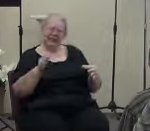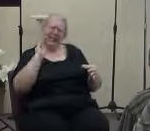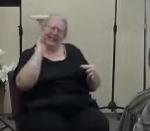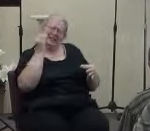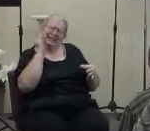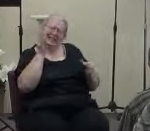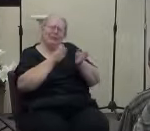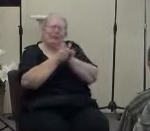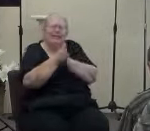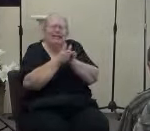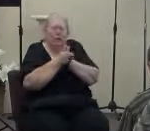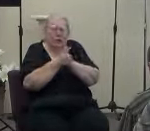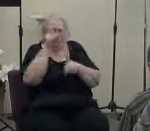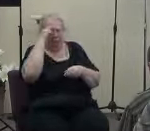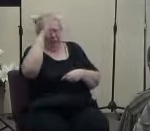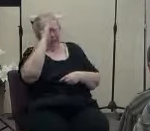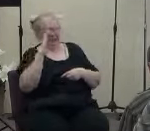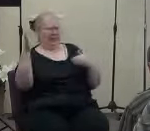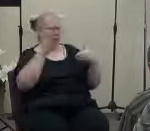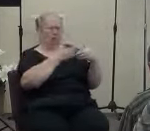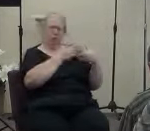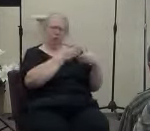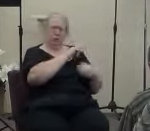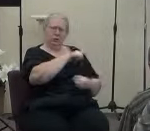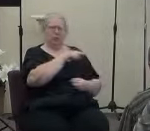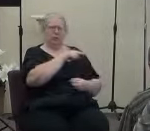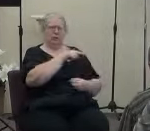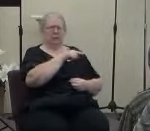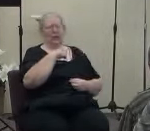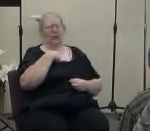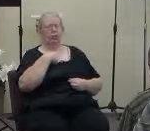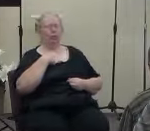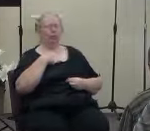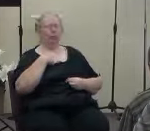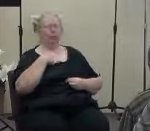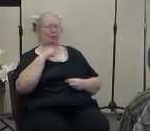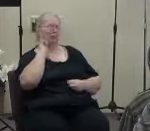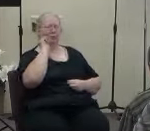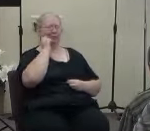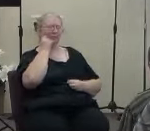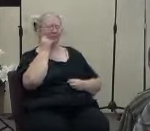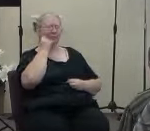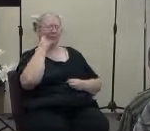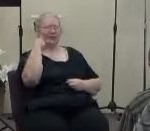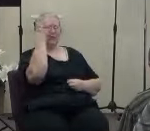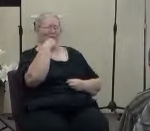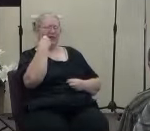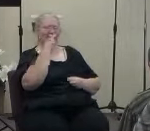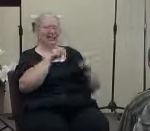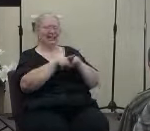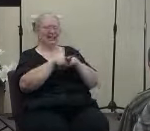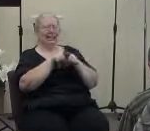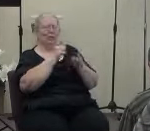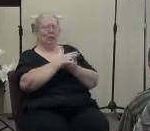to come near them. See, we're real cool at seeming like we're holier than now. And